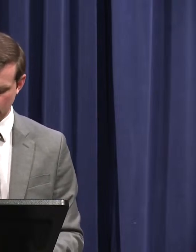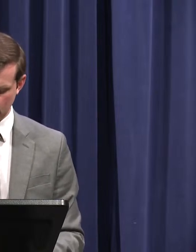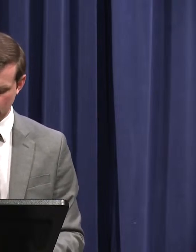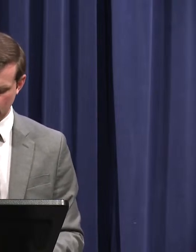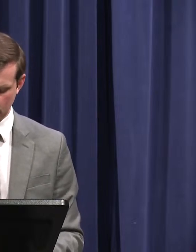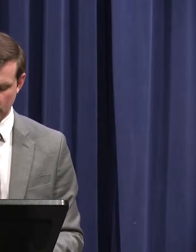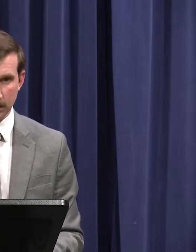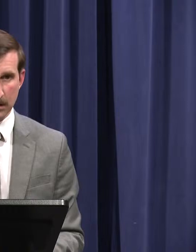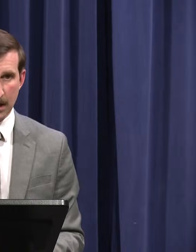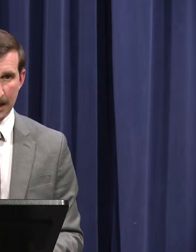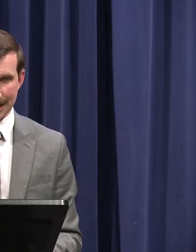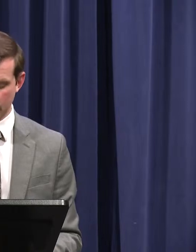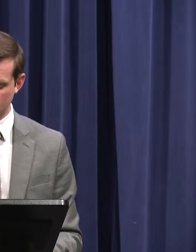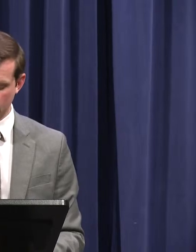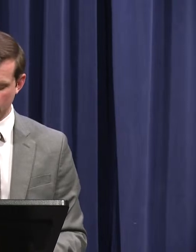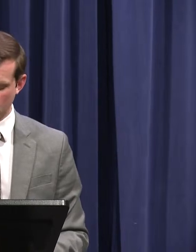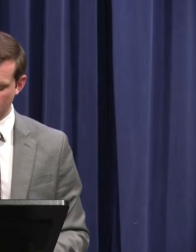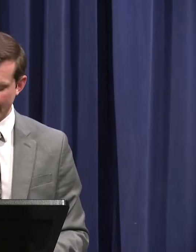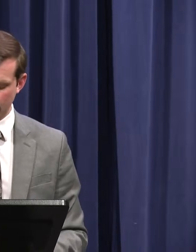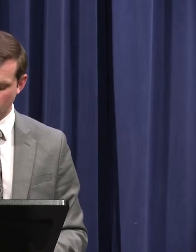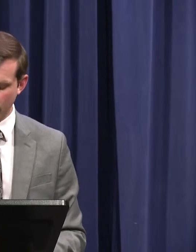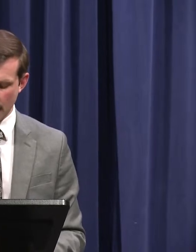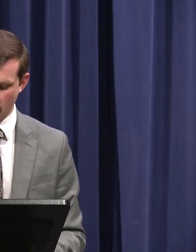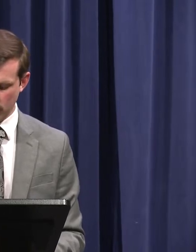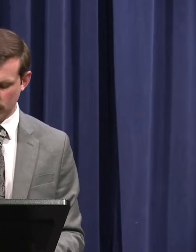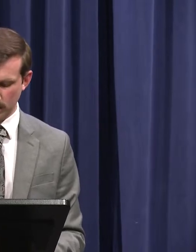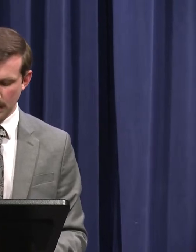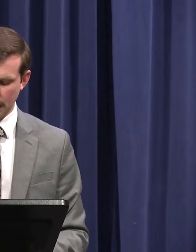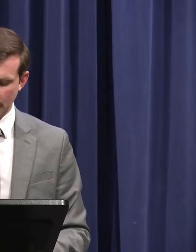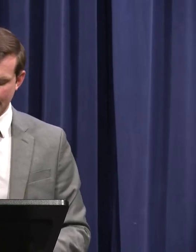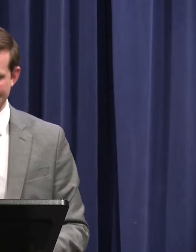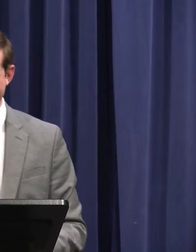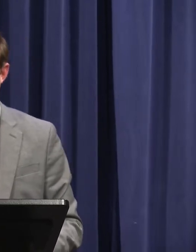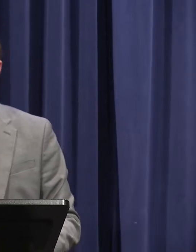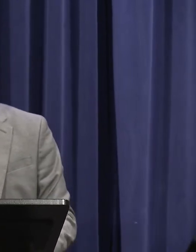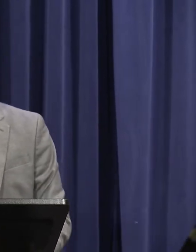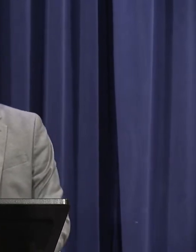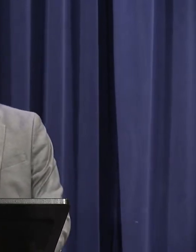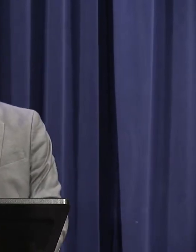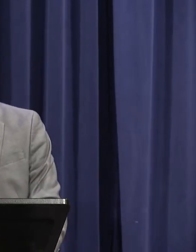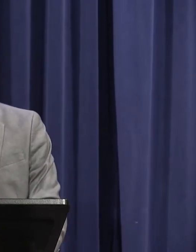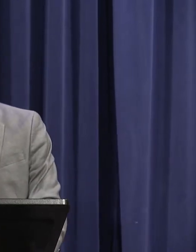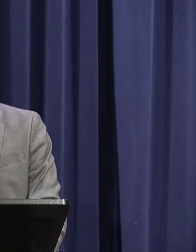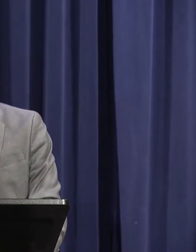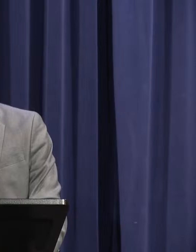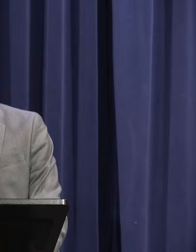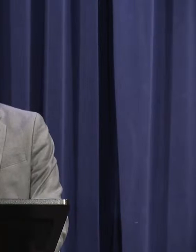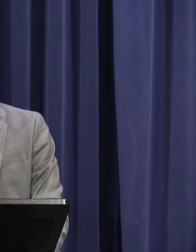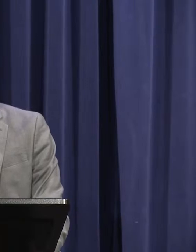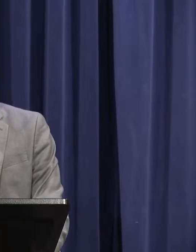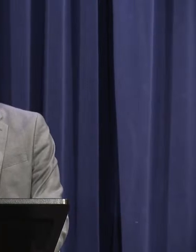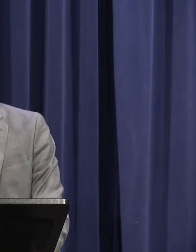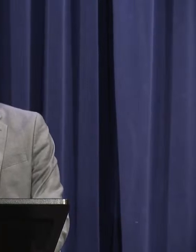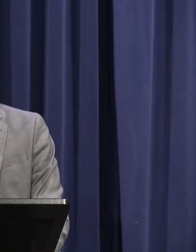Wakula. Assistant Attorney General Kayla Crino, that is Kahla